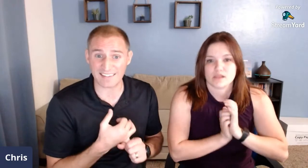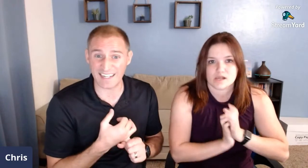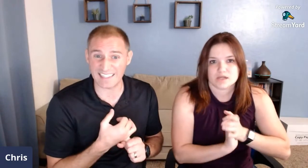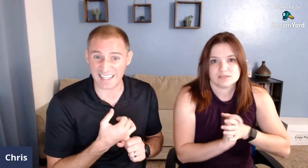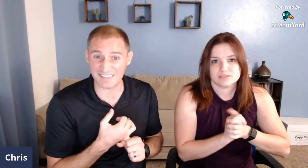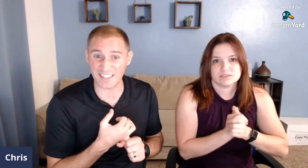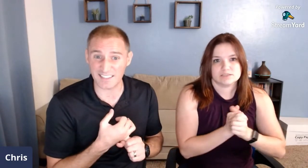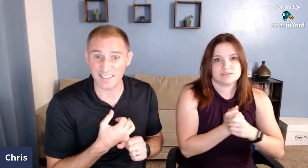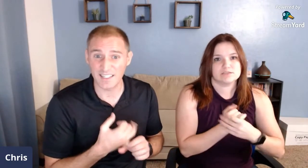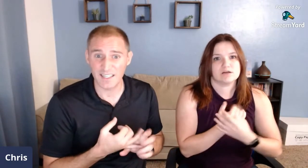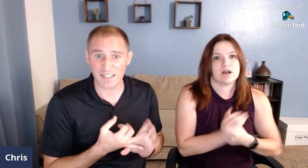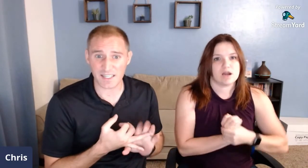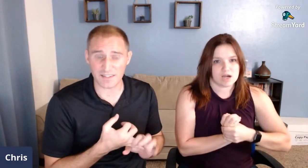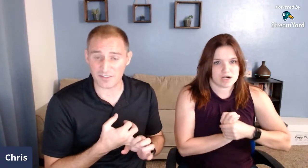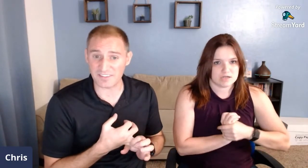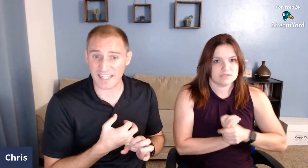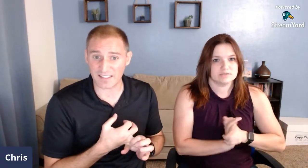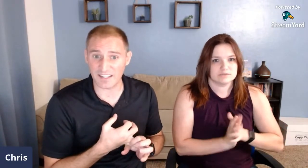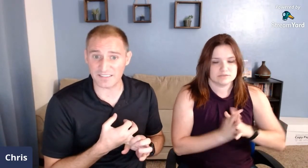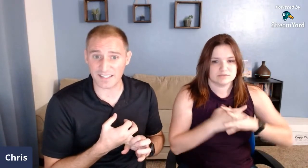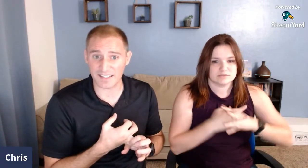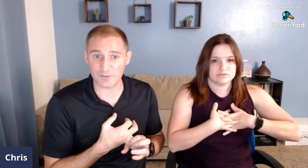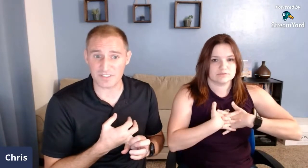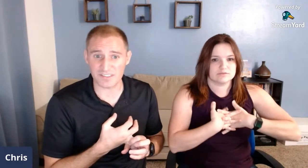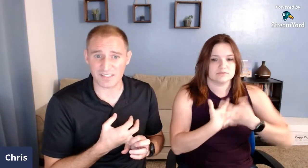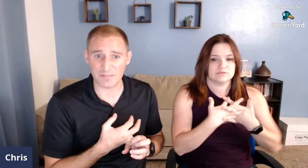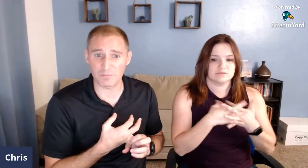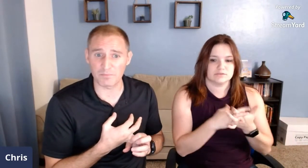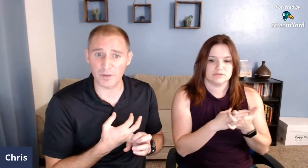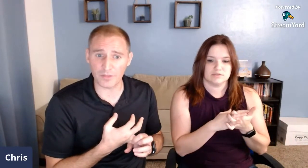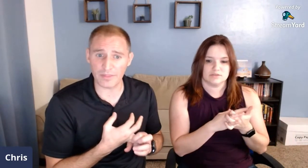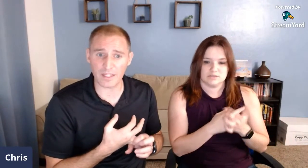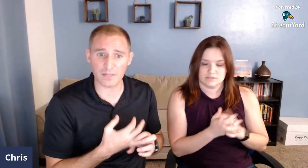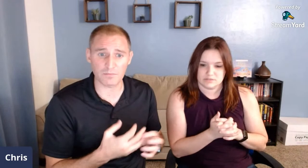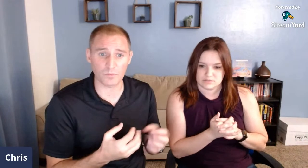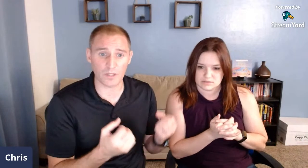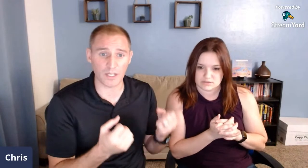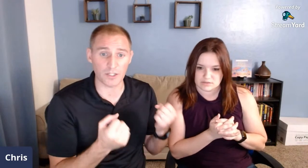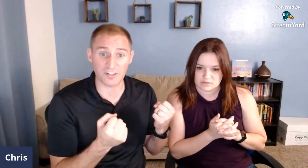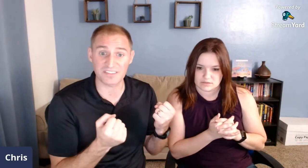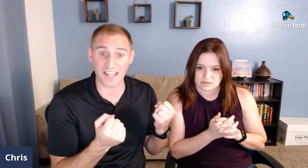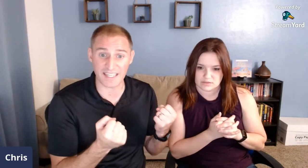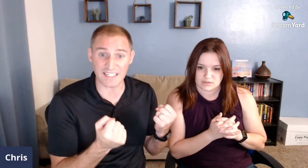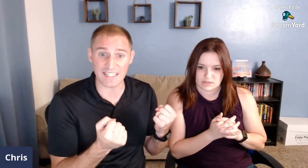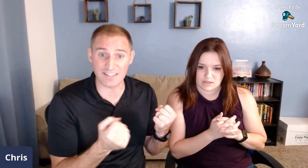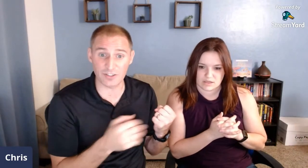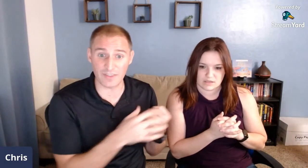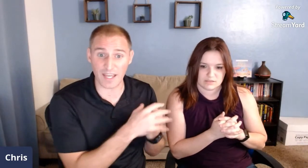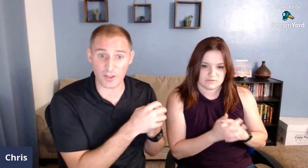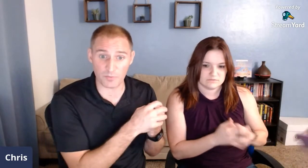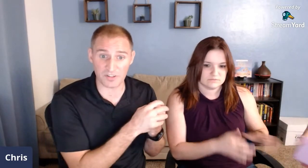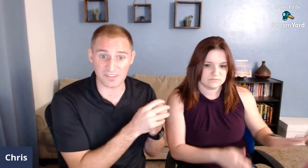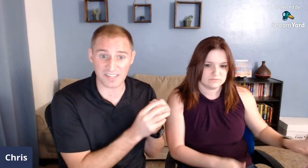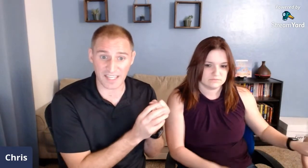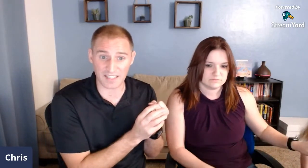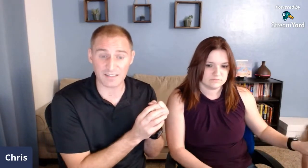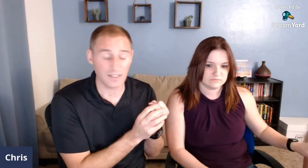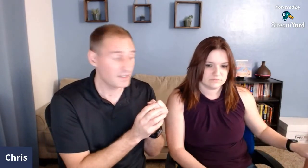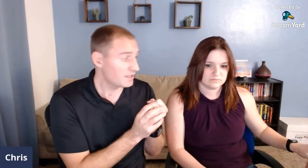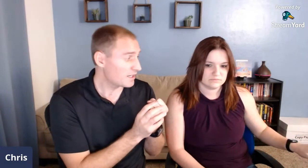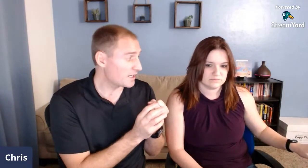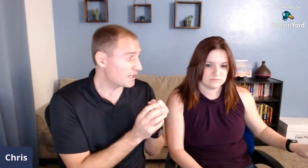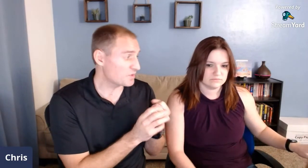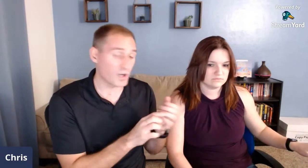pro tactile ASL, and then there's tactile sign languages, and both of them you're signing into the other person's